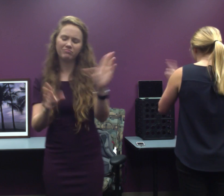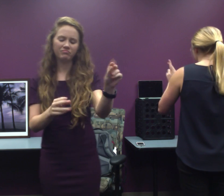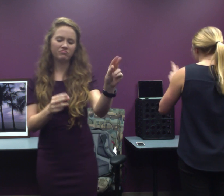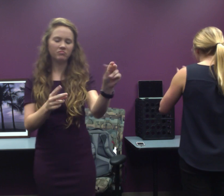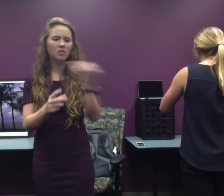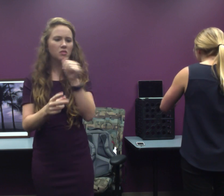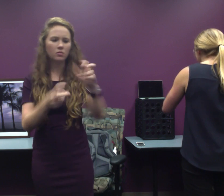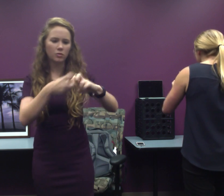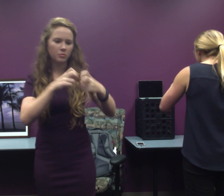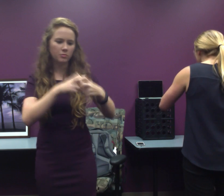problem, Lacey?